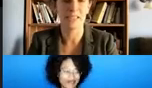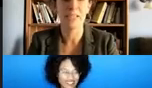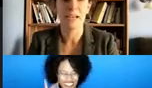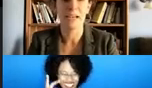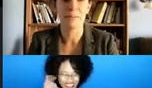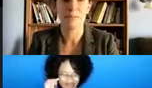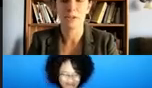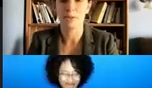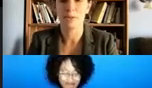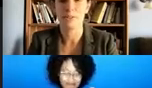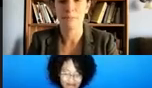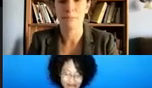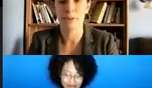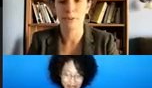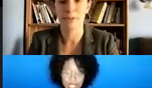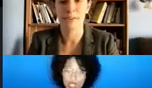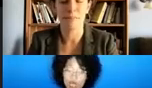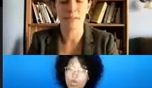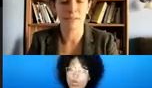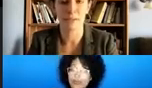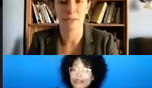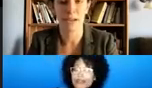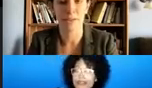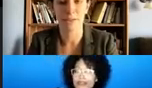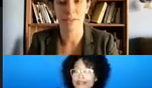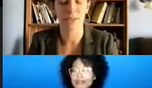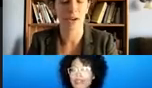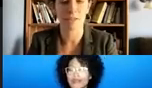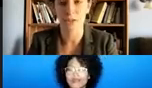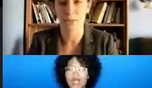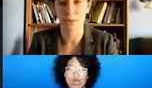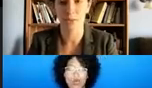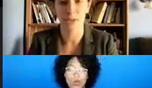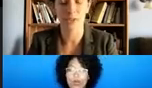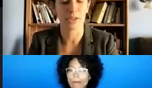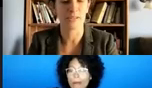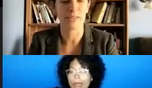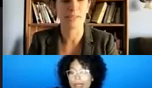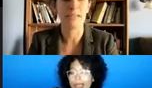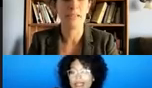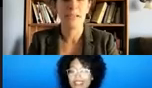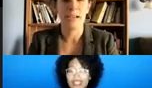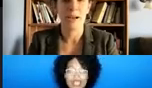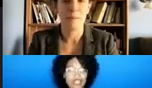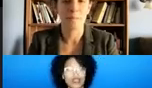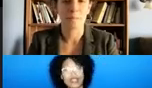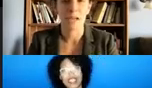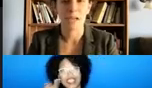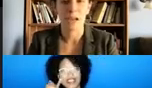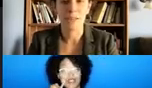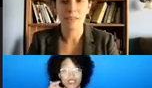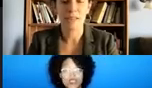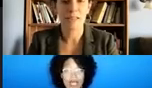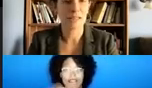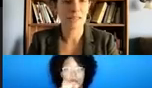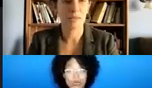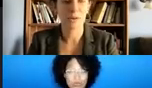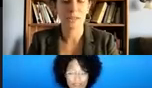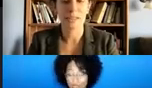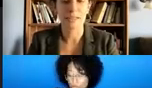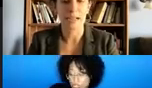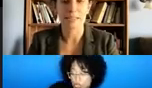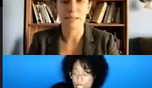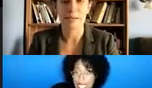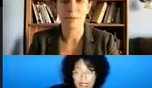slide, to skateboarders and bicycle riders and travelers with rolly suitcases. I think that it's going to